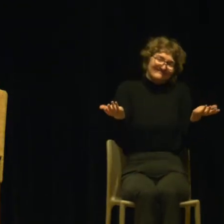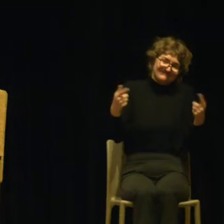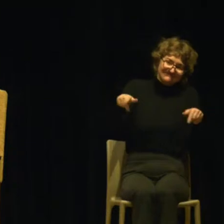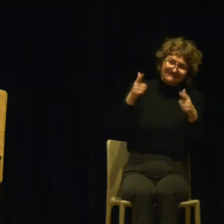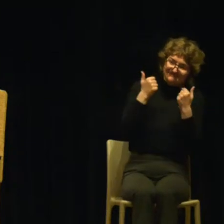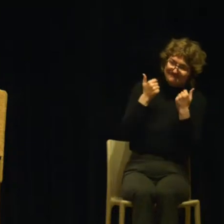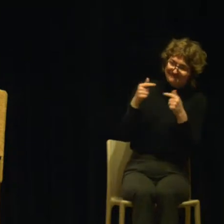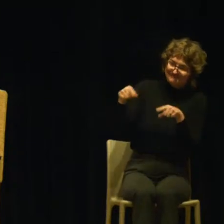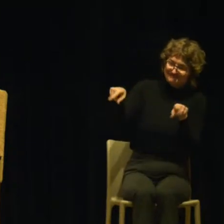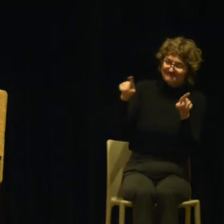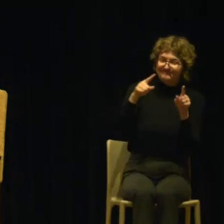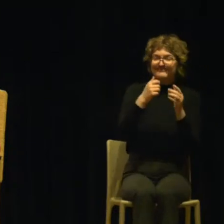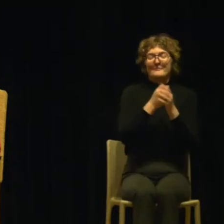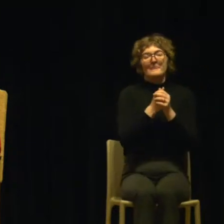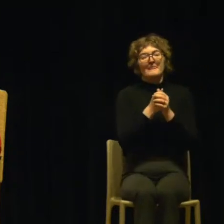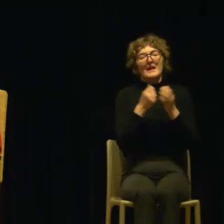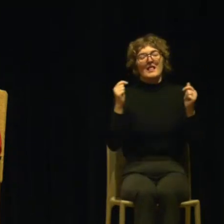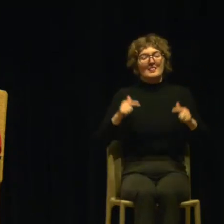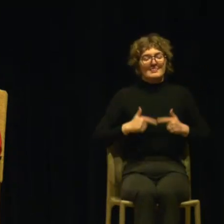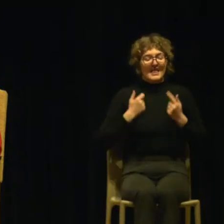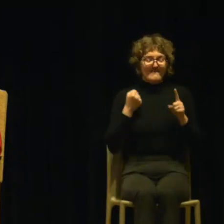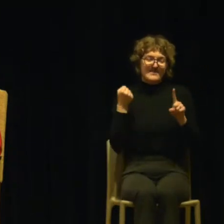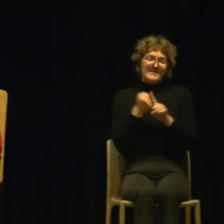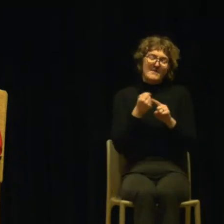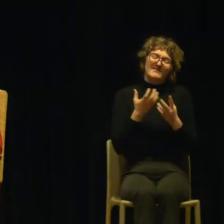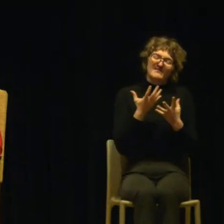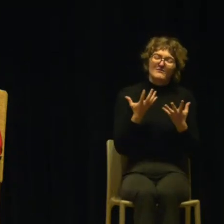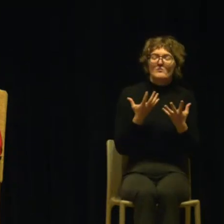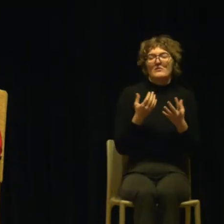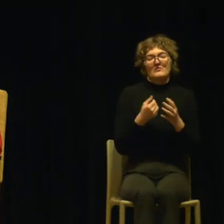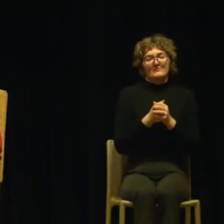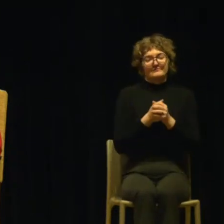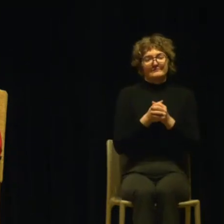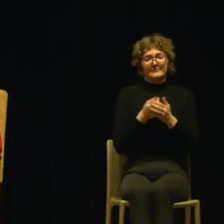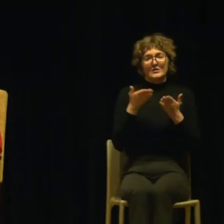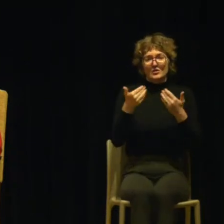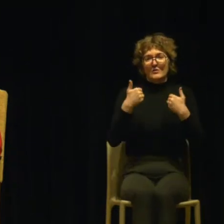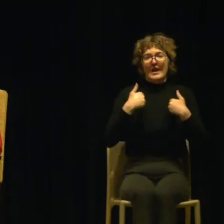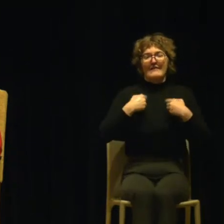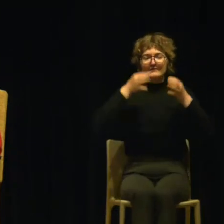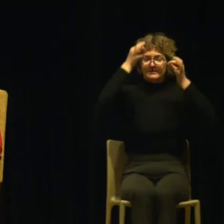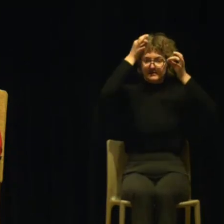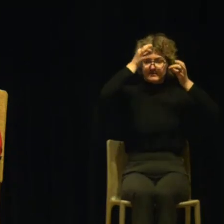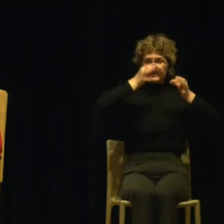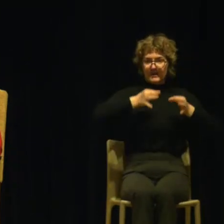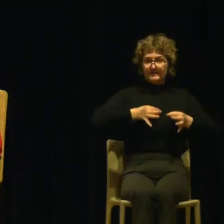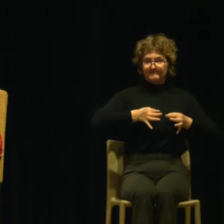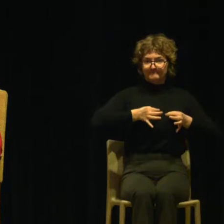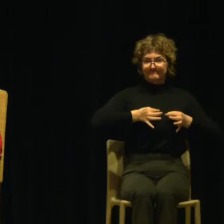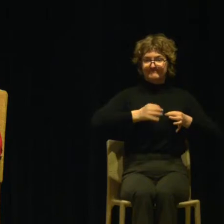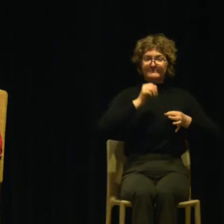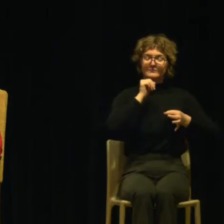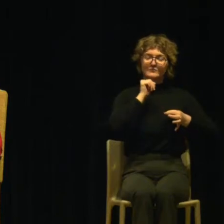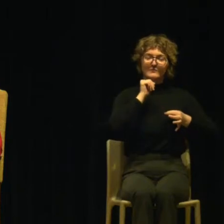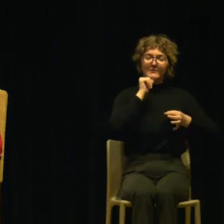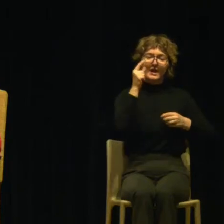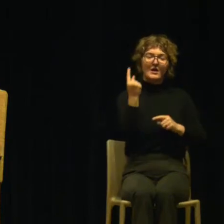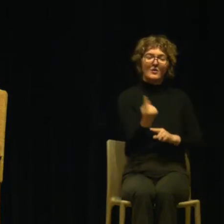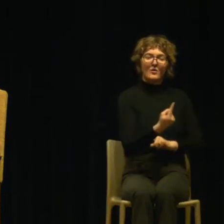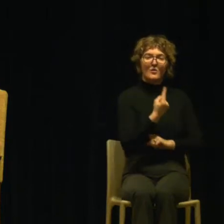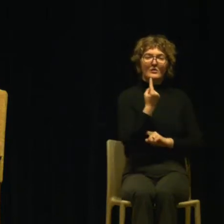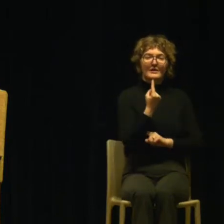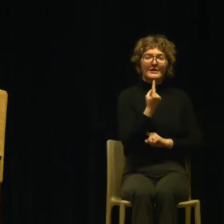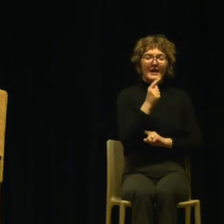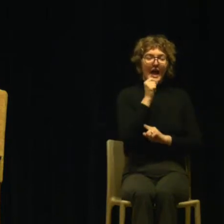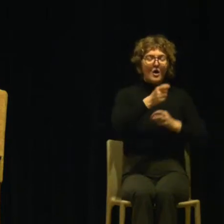Life brings you a lot of things. And what you have to decide is not just figure out